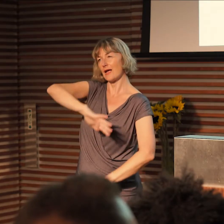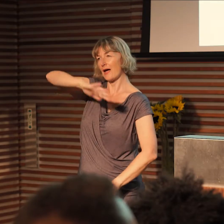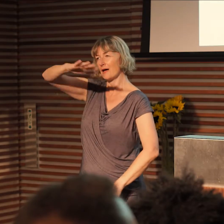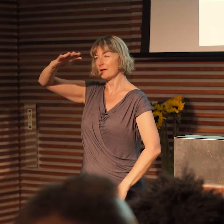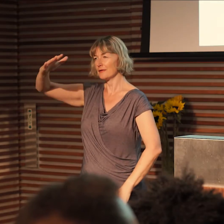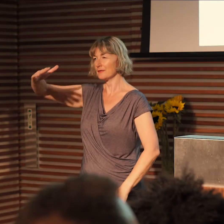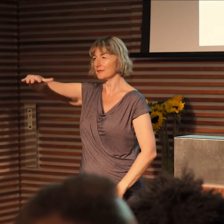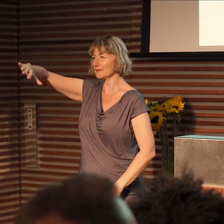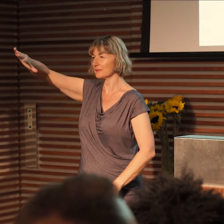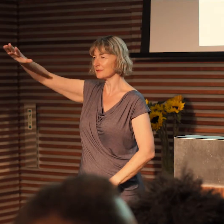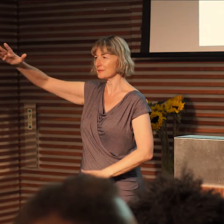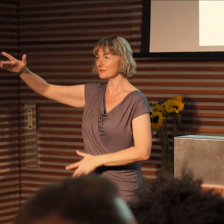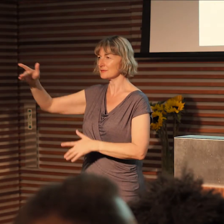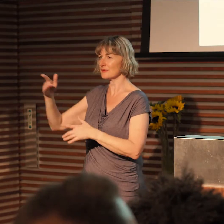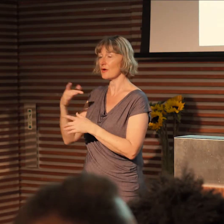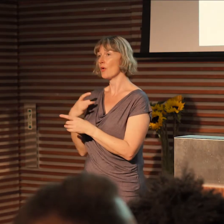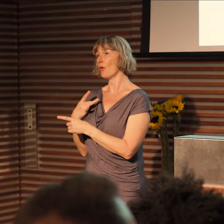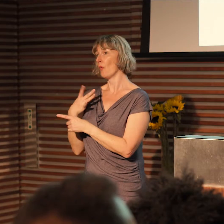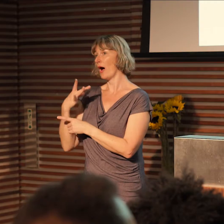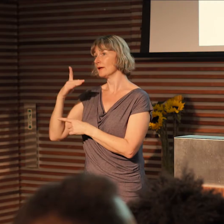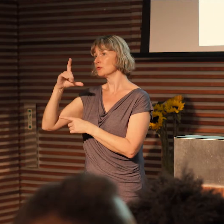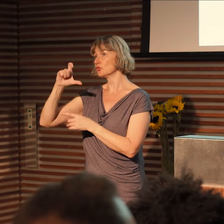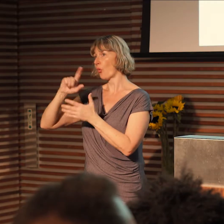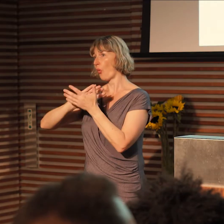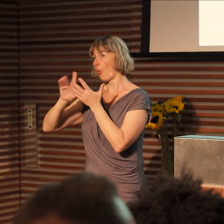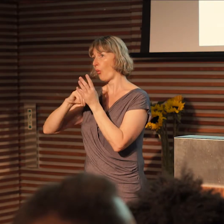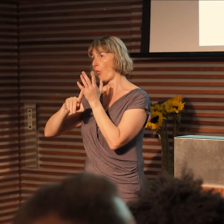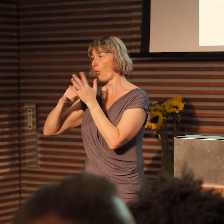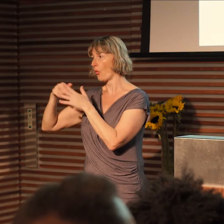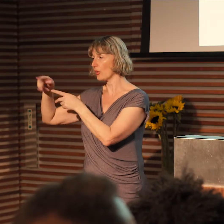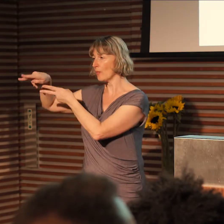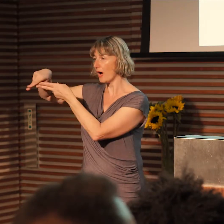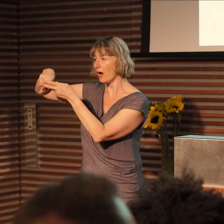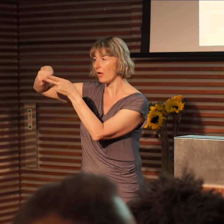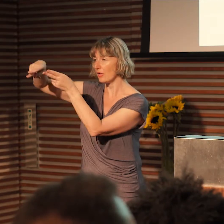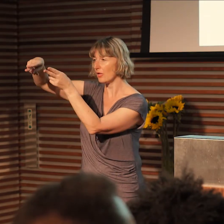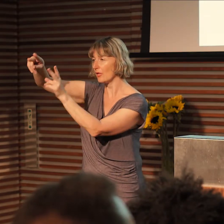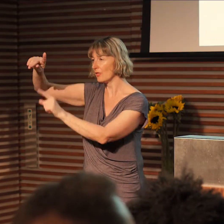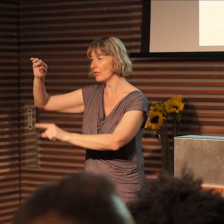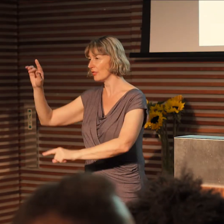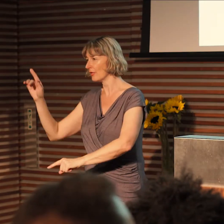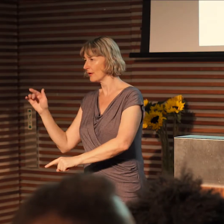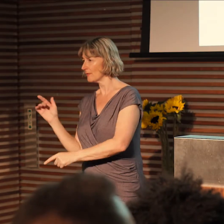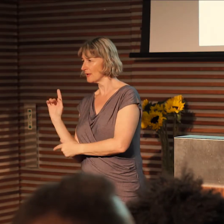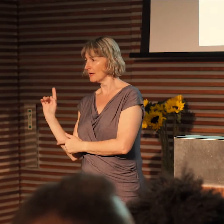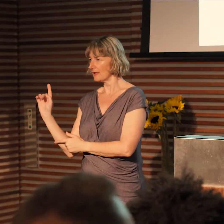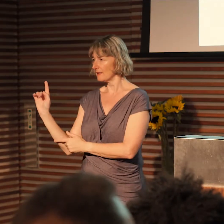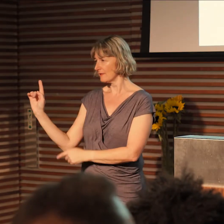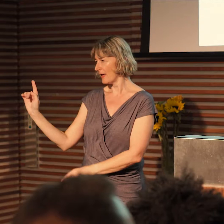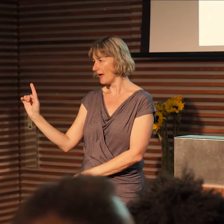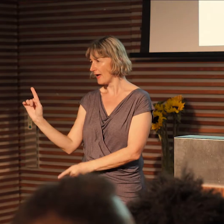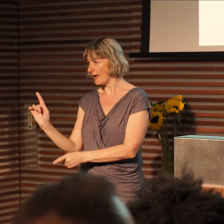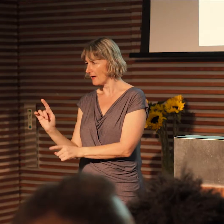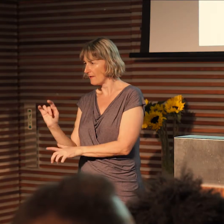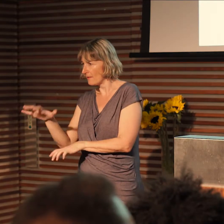A path of white chalk threads like a toothy smile over the contours. I am on the edge somewhere,